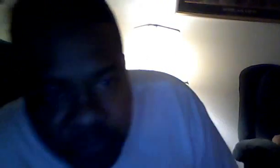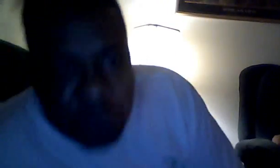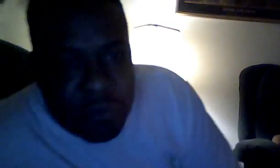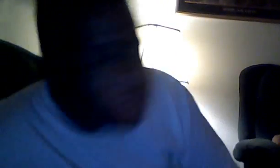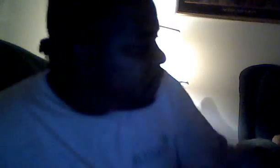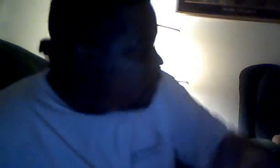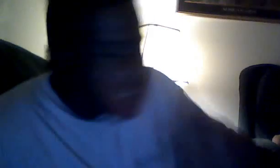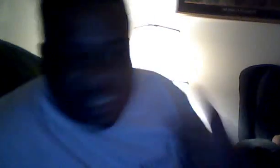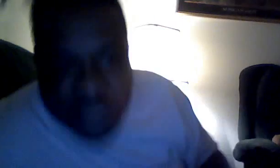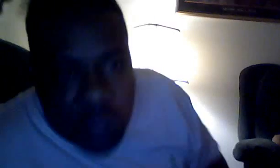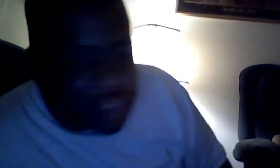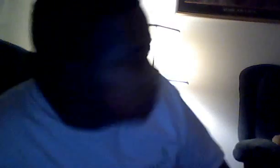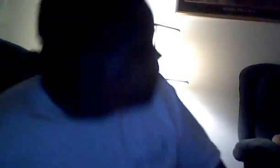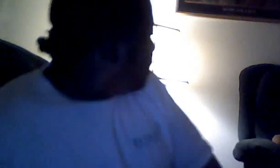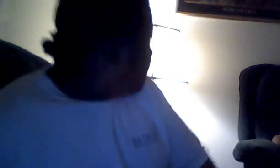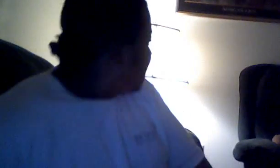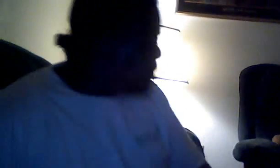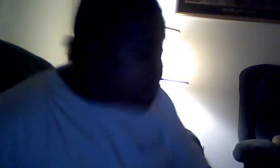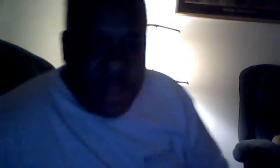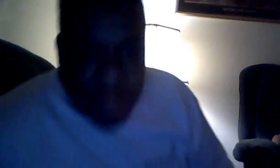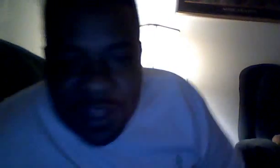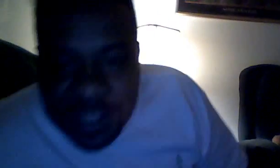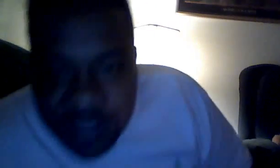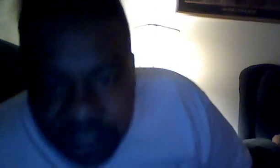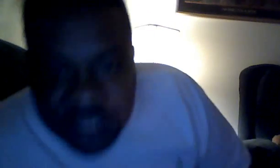your motherfucker, stop it, chump.